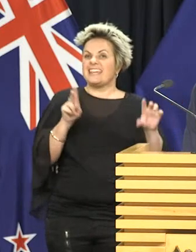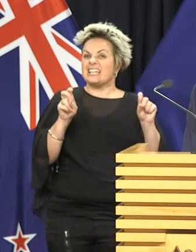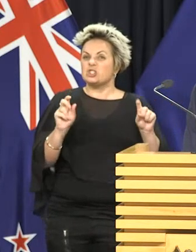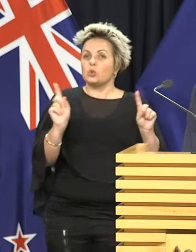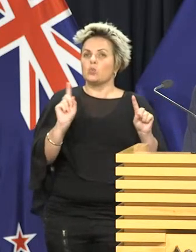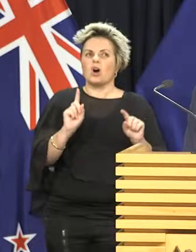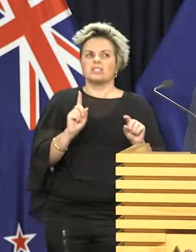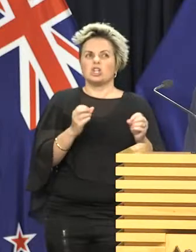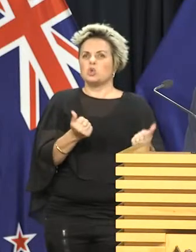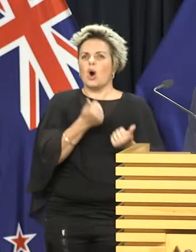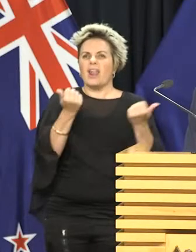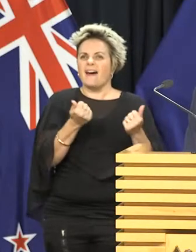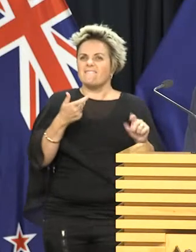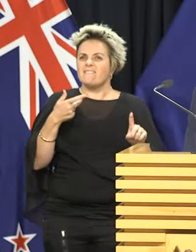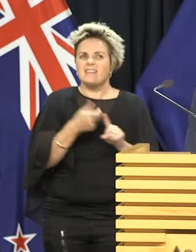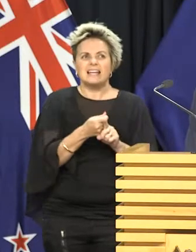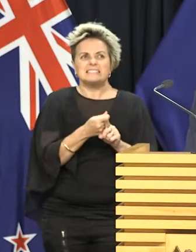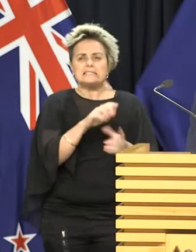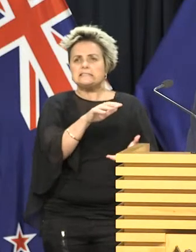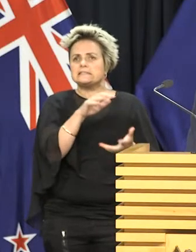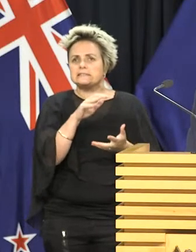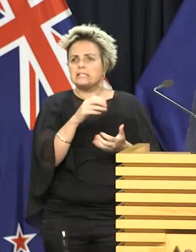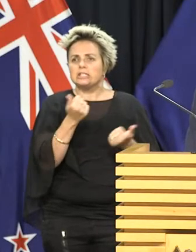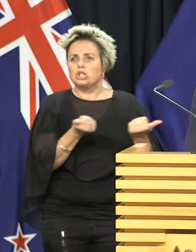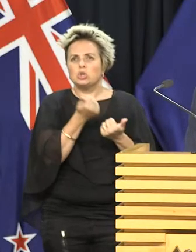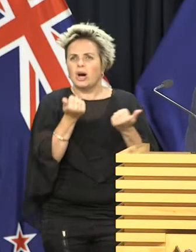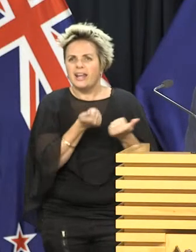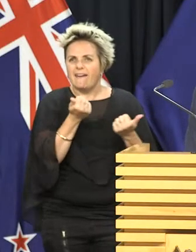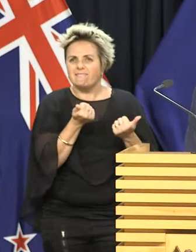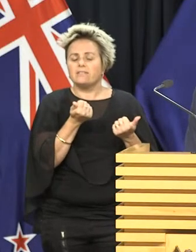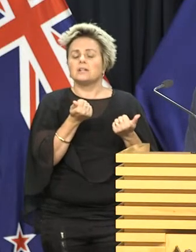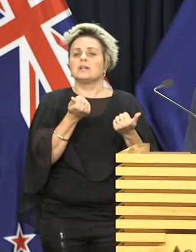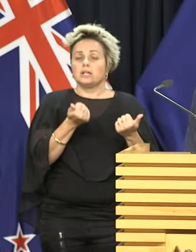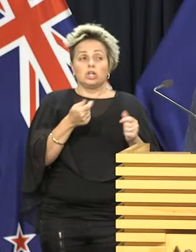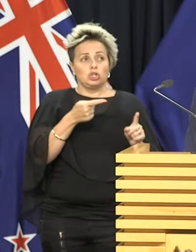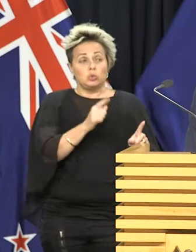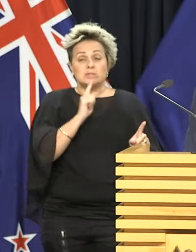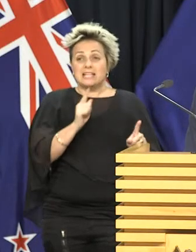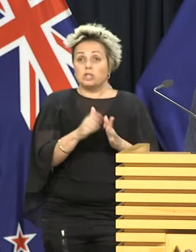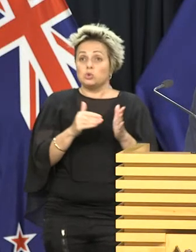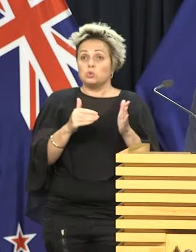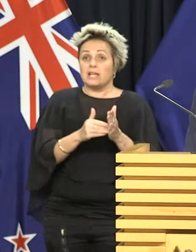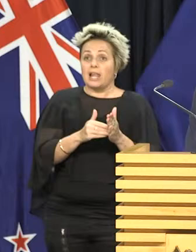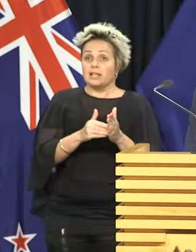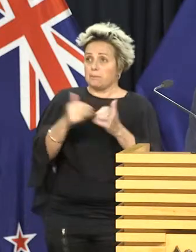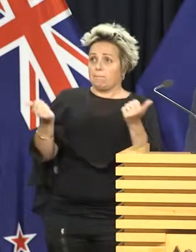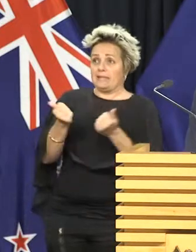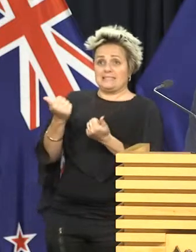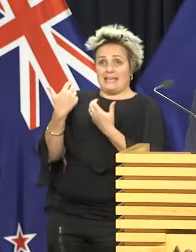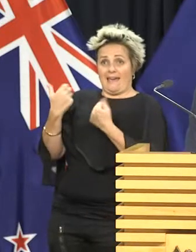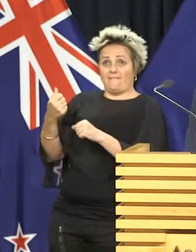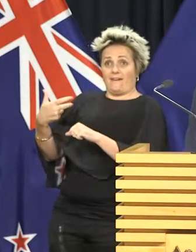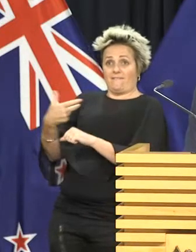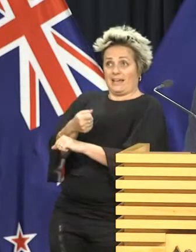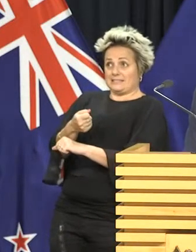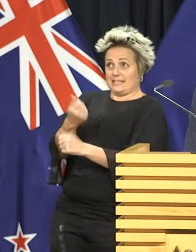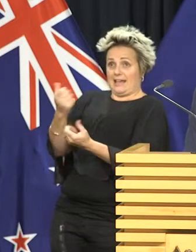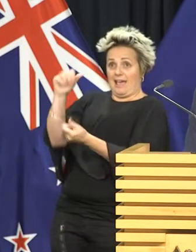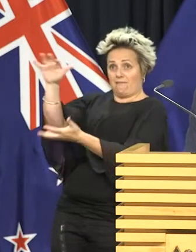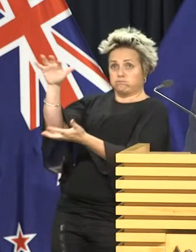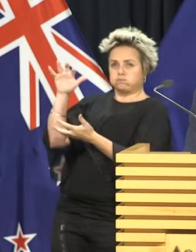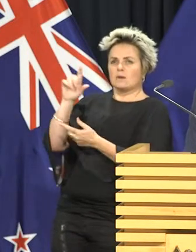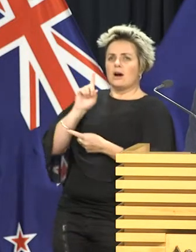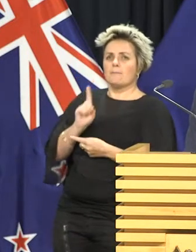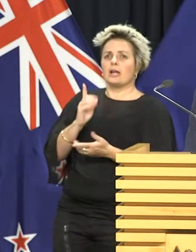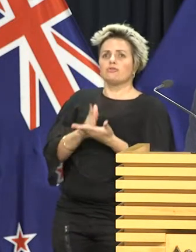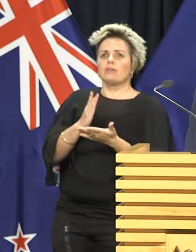of supply and the fact that they can't get AstraZeneca into the country. You're saying that the issue in New Zealand is not supply, but the literal